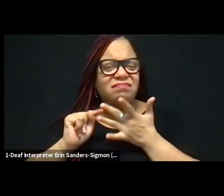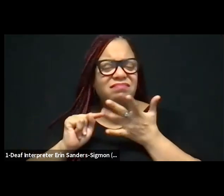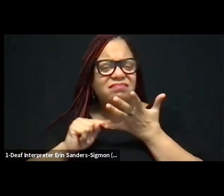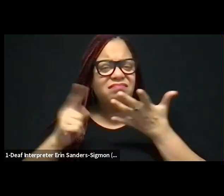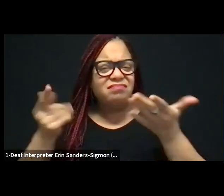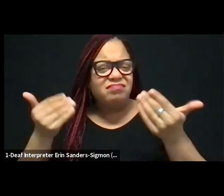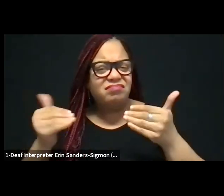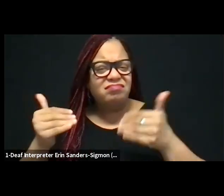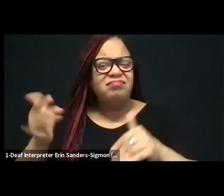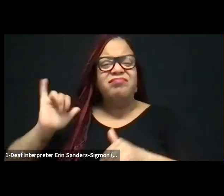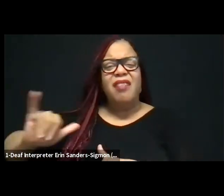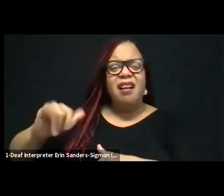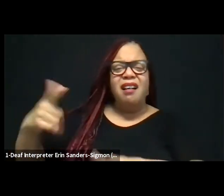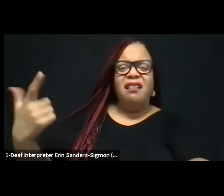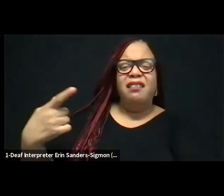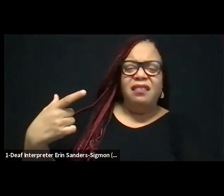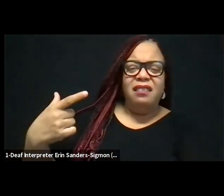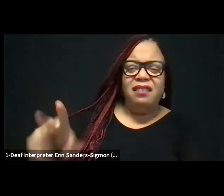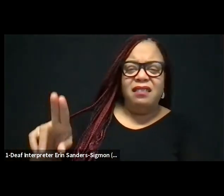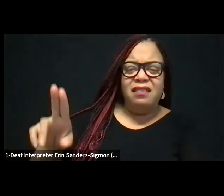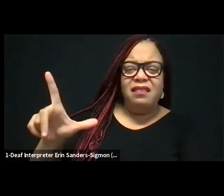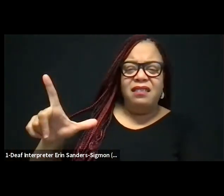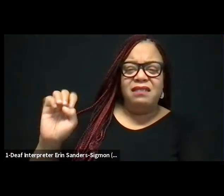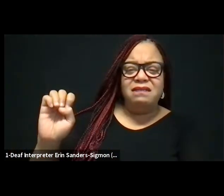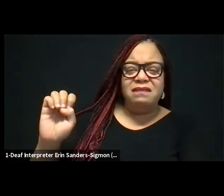people, like my nephew, our sons,